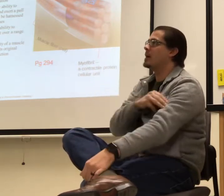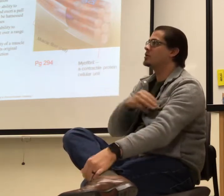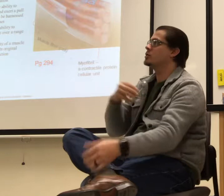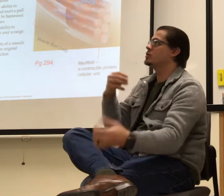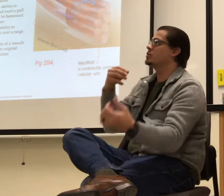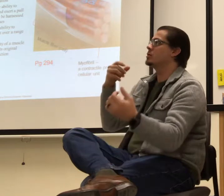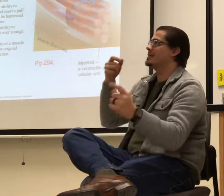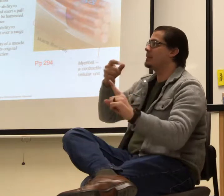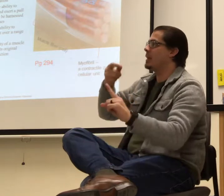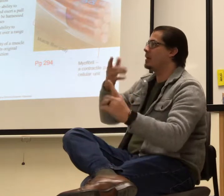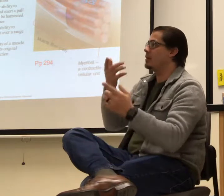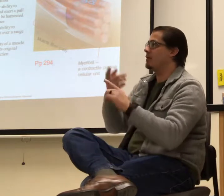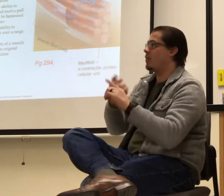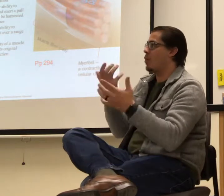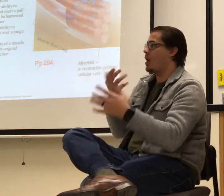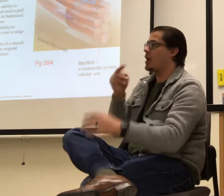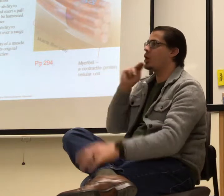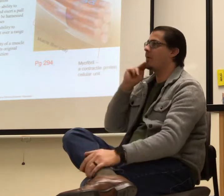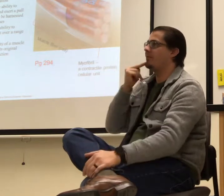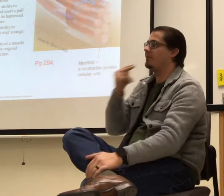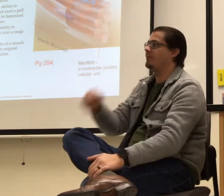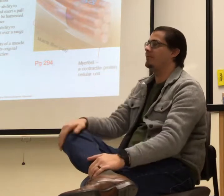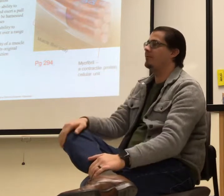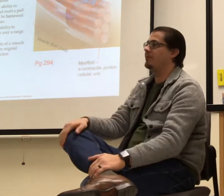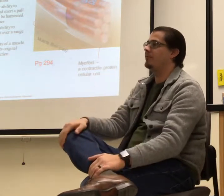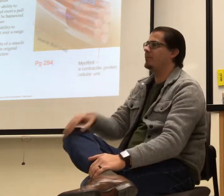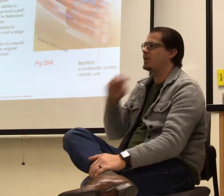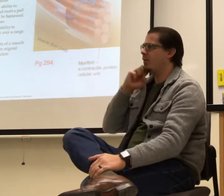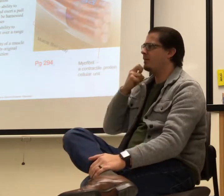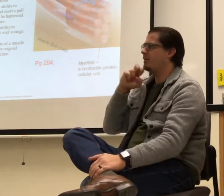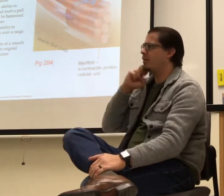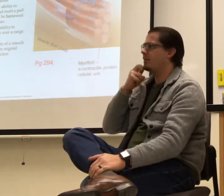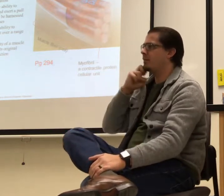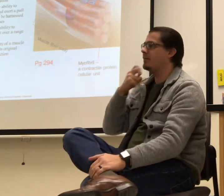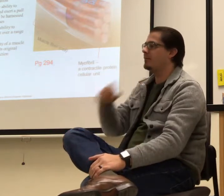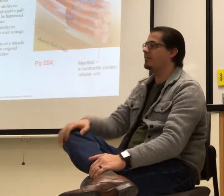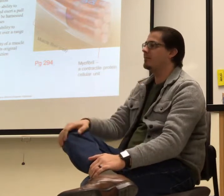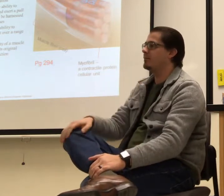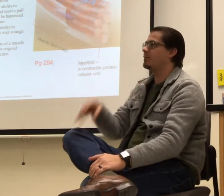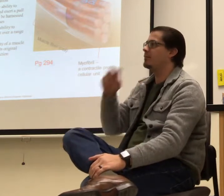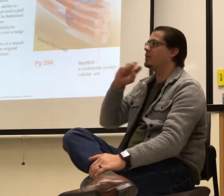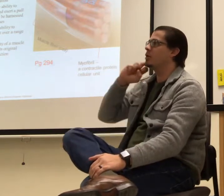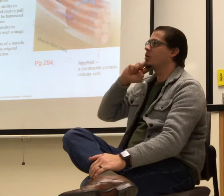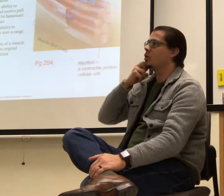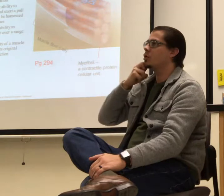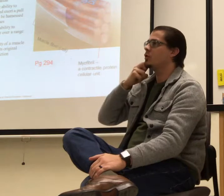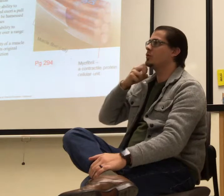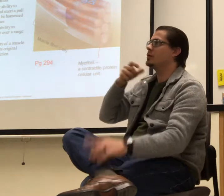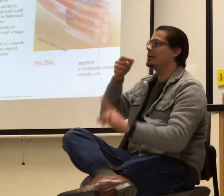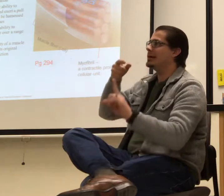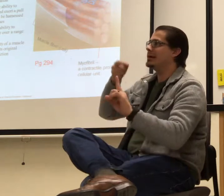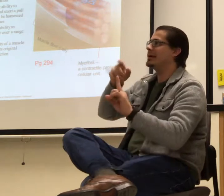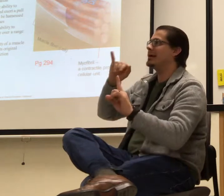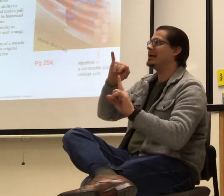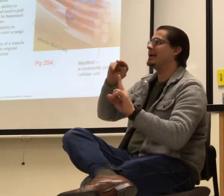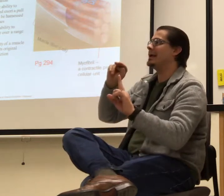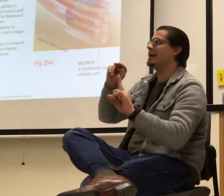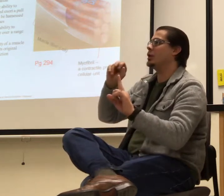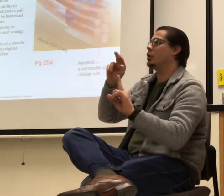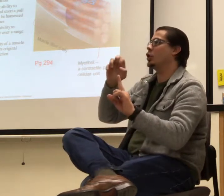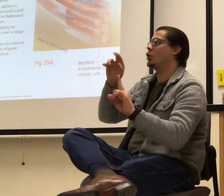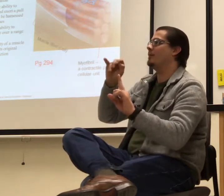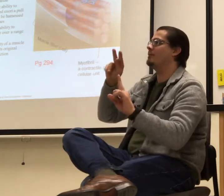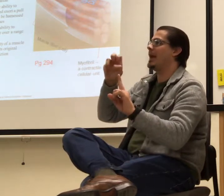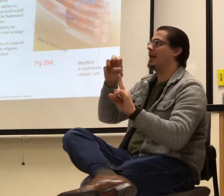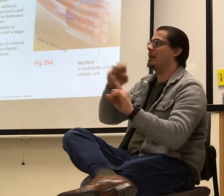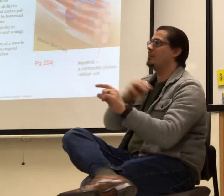stimulated by nerves, and the correct way we say that is nerves innervate muscles. That's what we say, make them